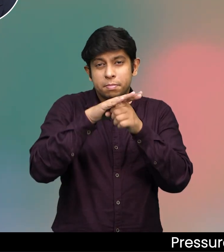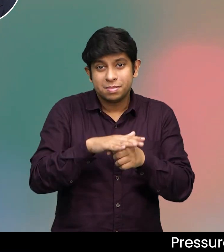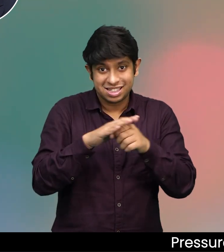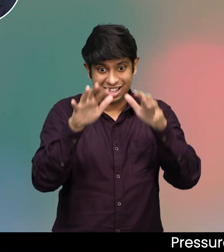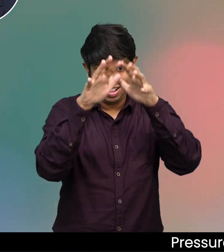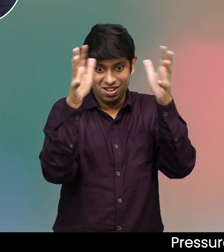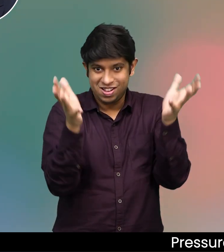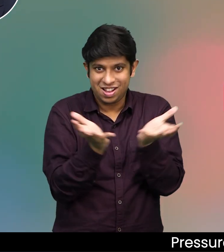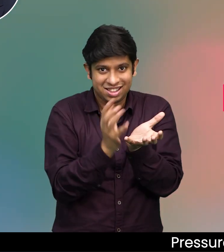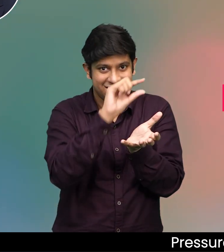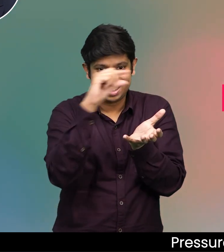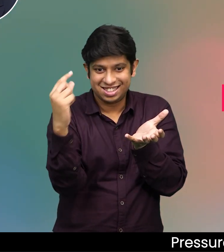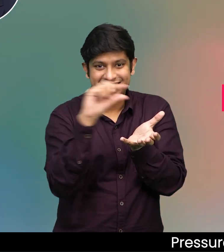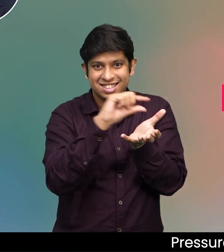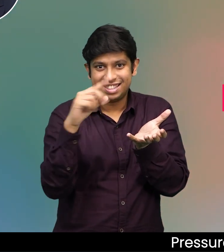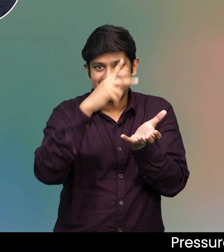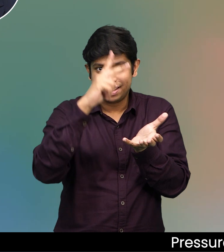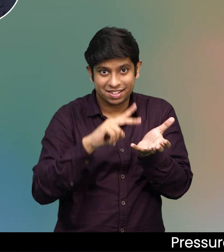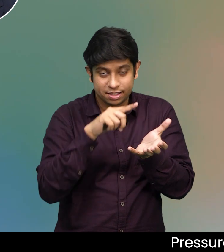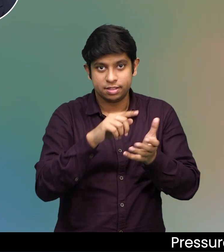Pressure belts.